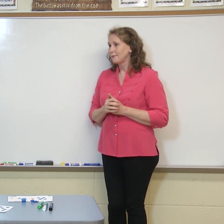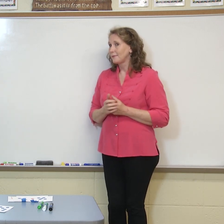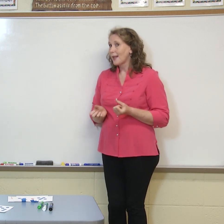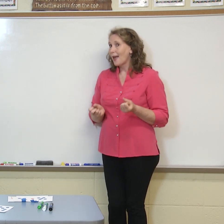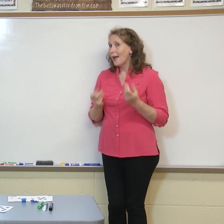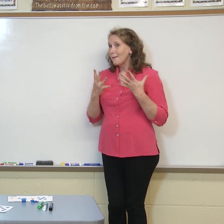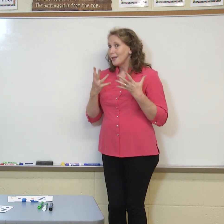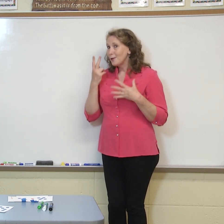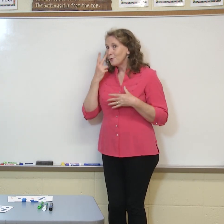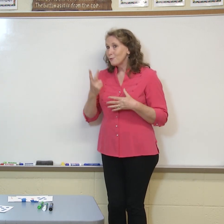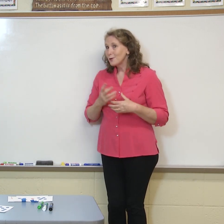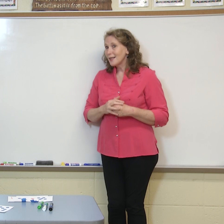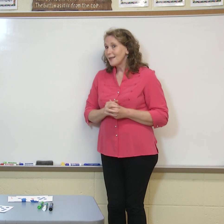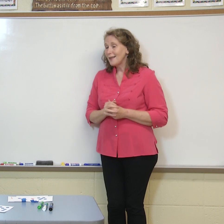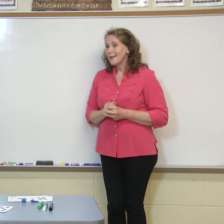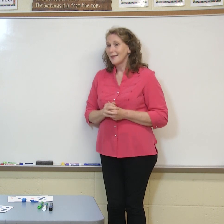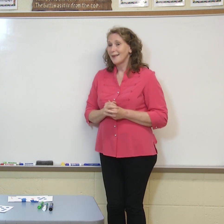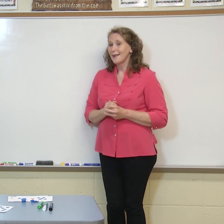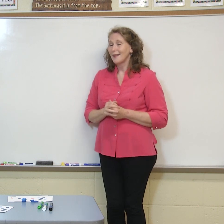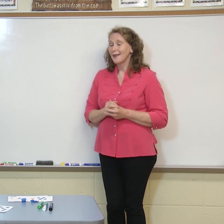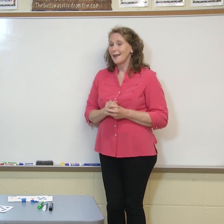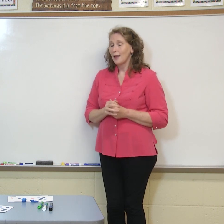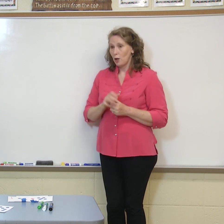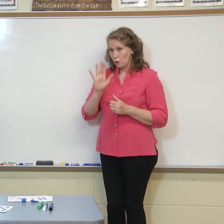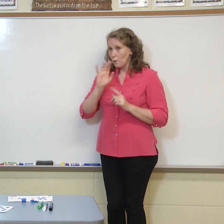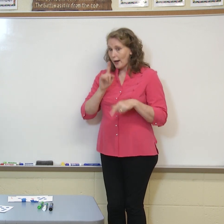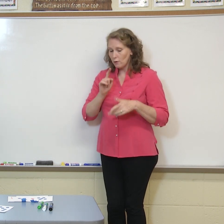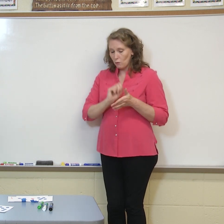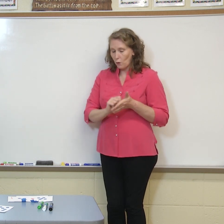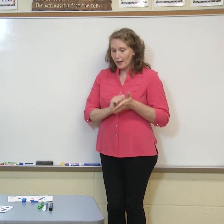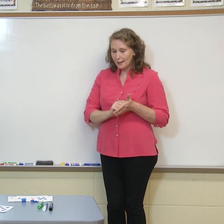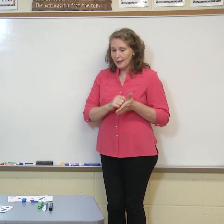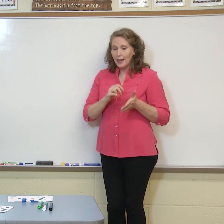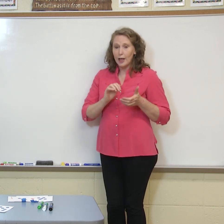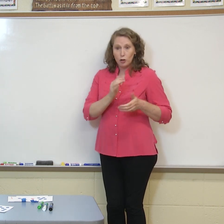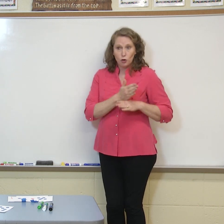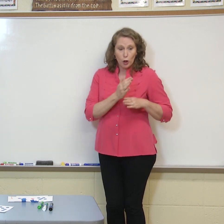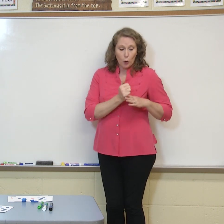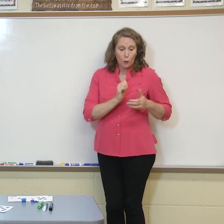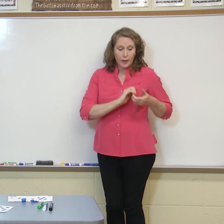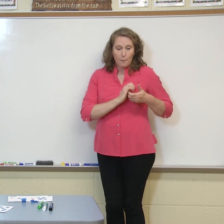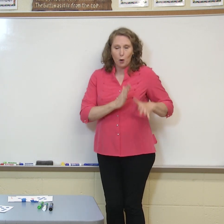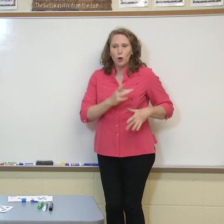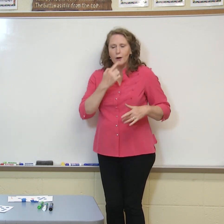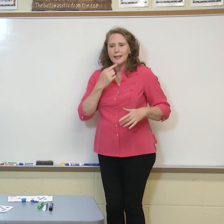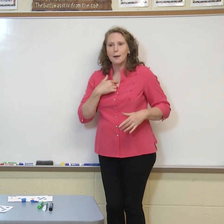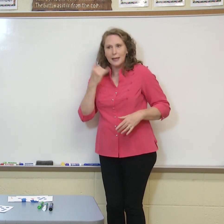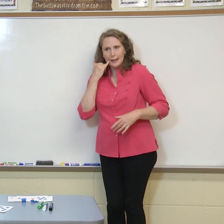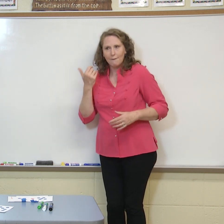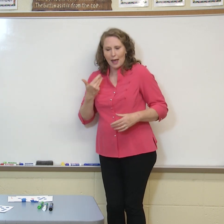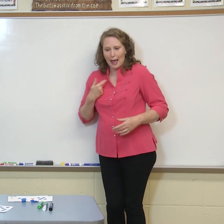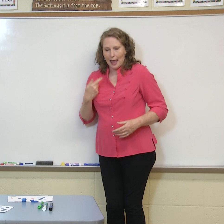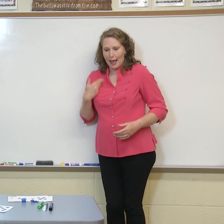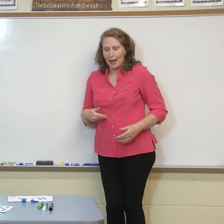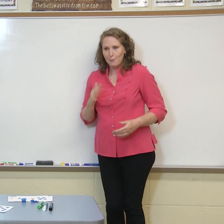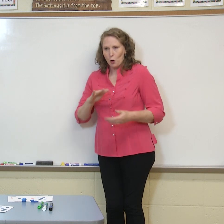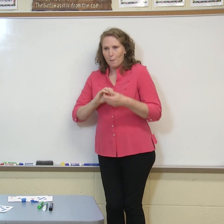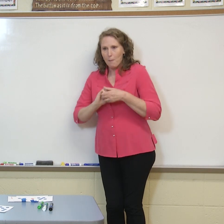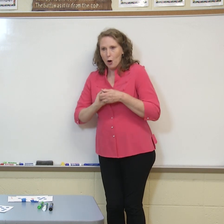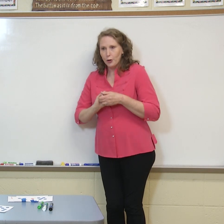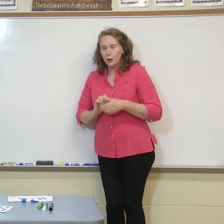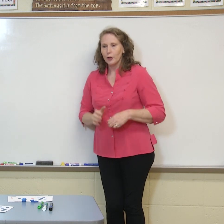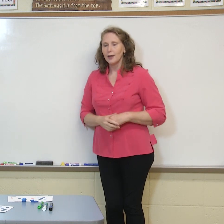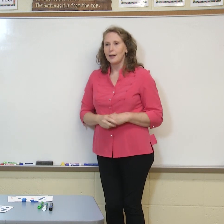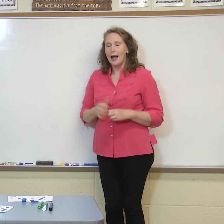How many dots did you see? Write it down and tell your thinking partner, or tell me if I'm your partner, how many dots you